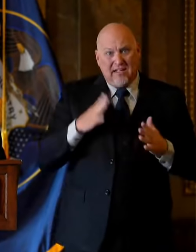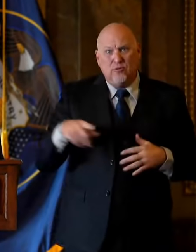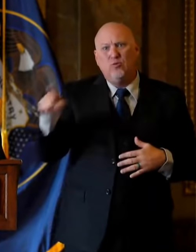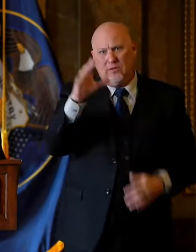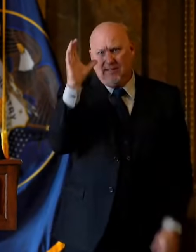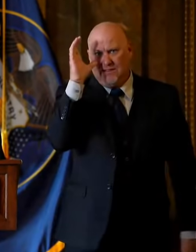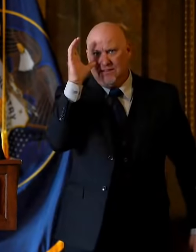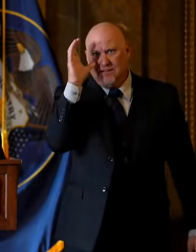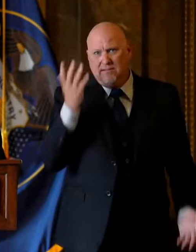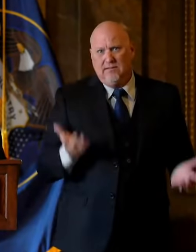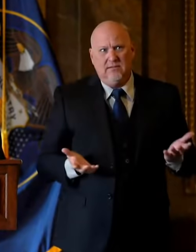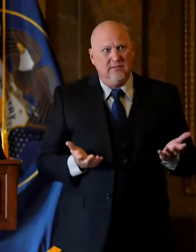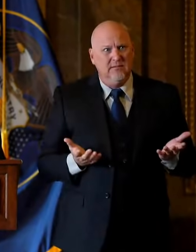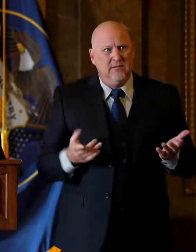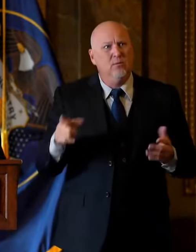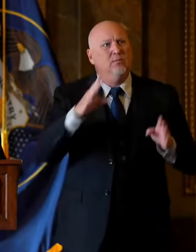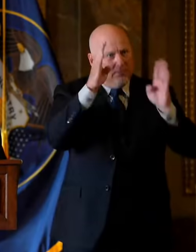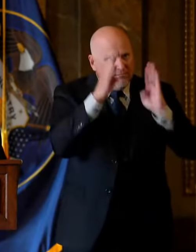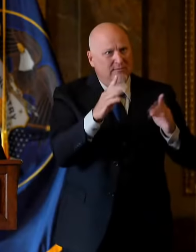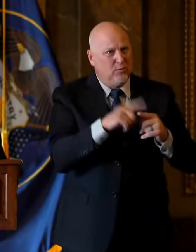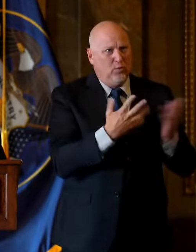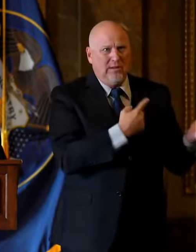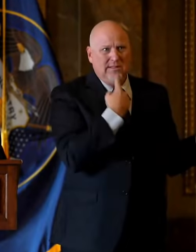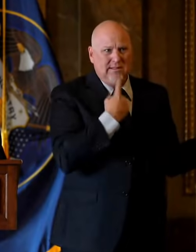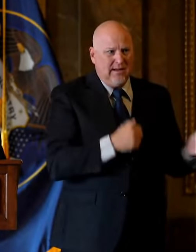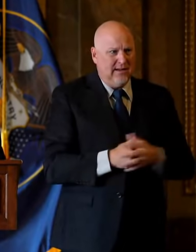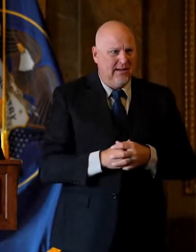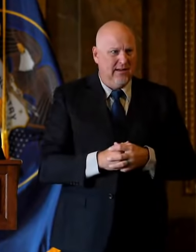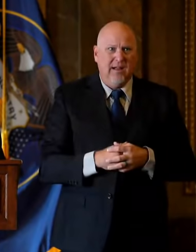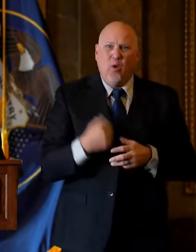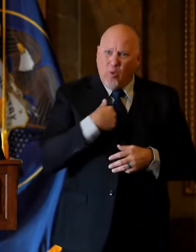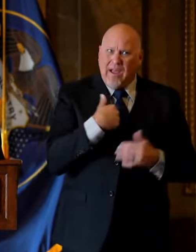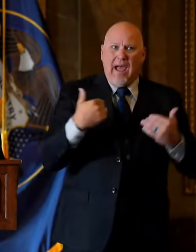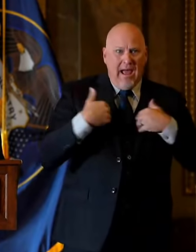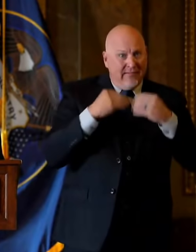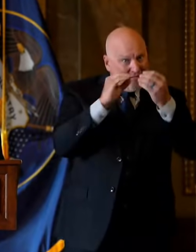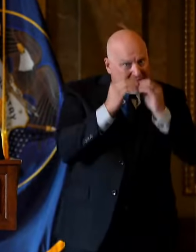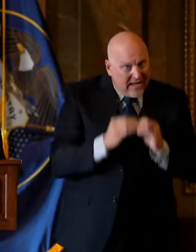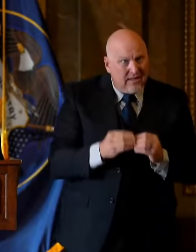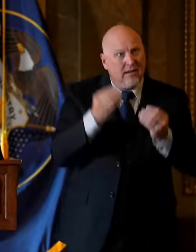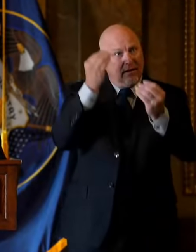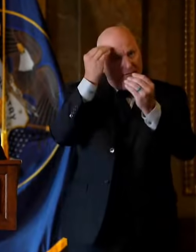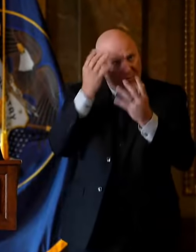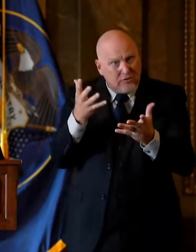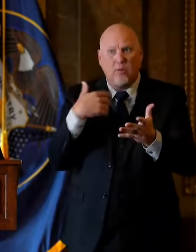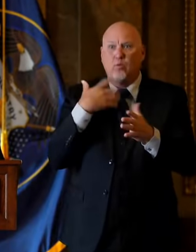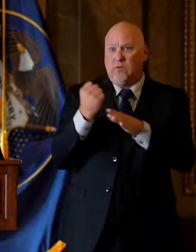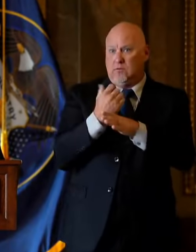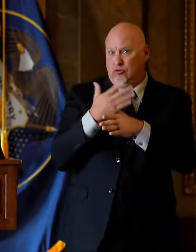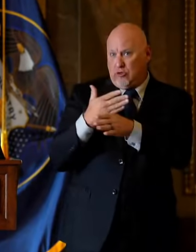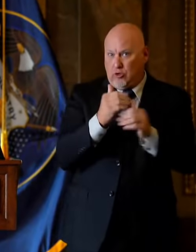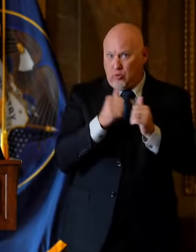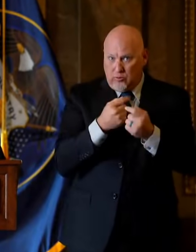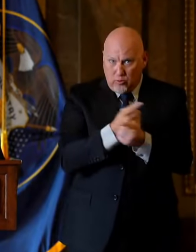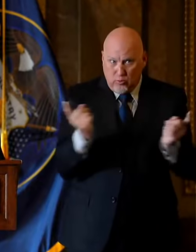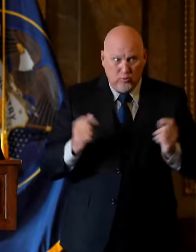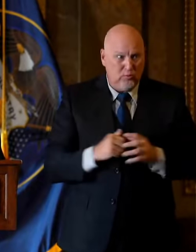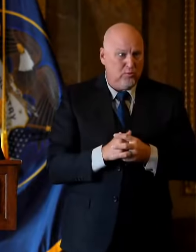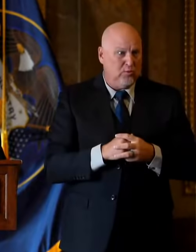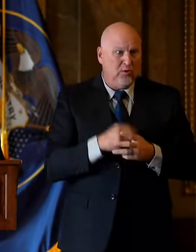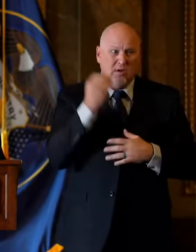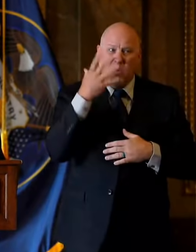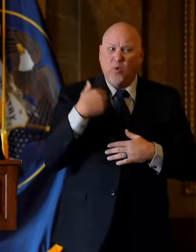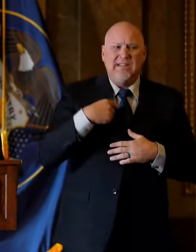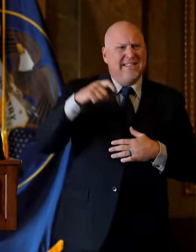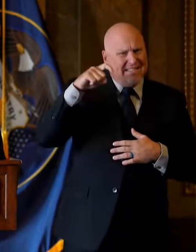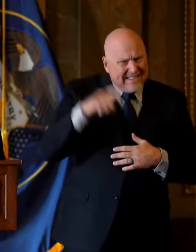even more data about what is happening. We need people to make the appropriate decisions in their lives